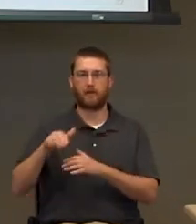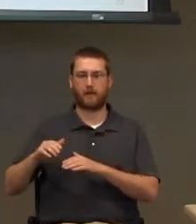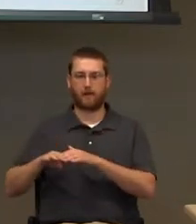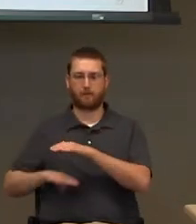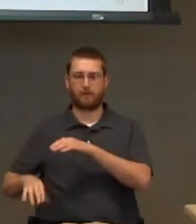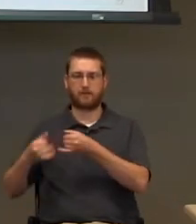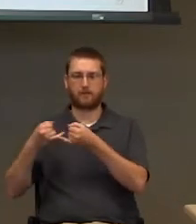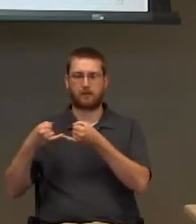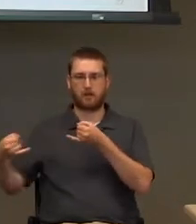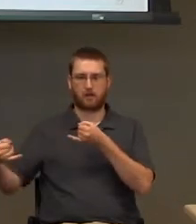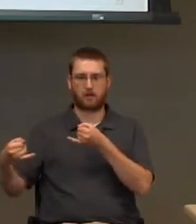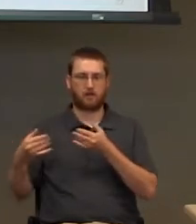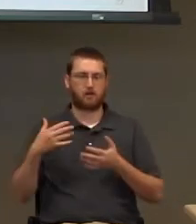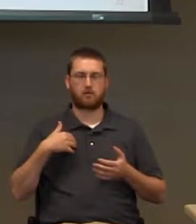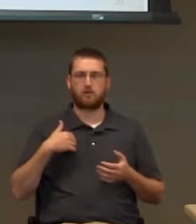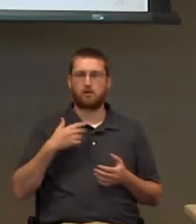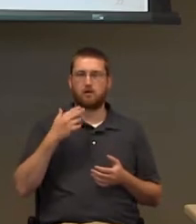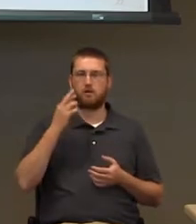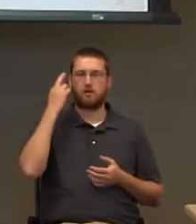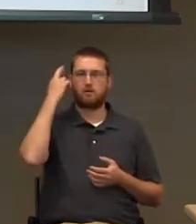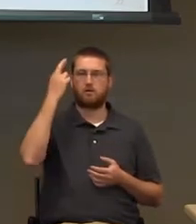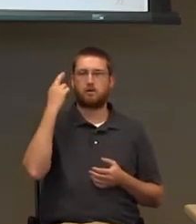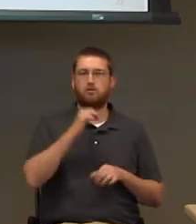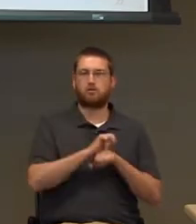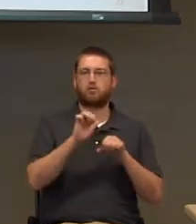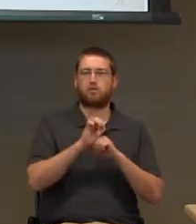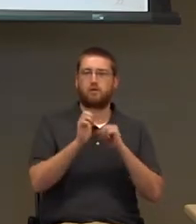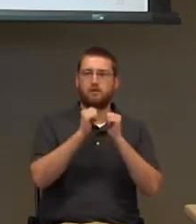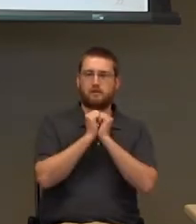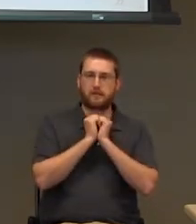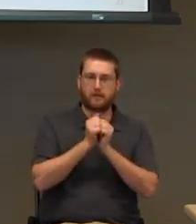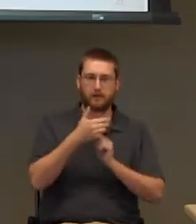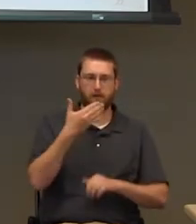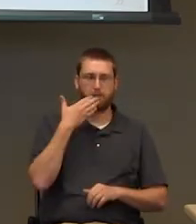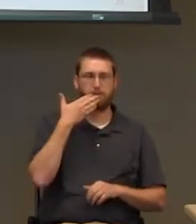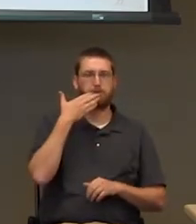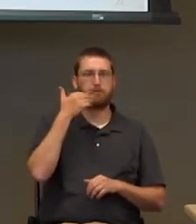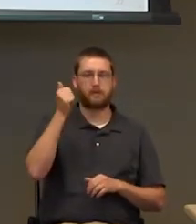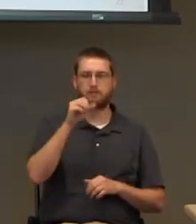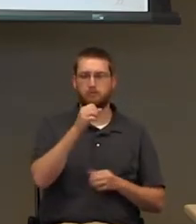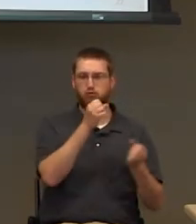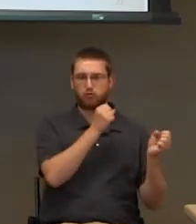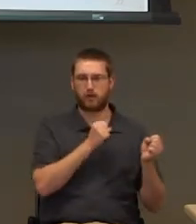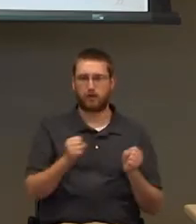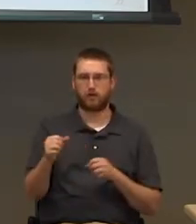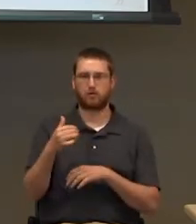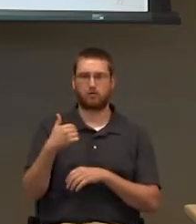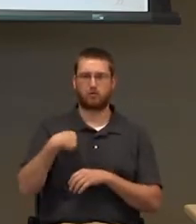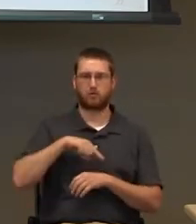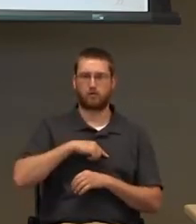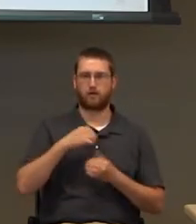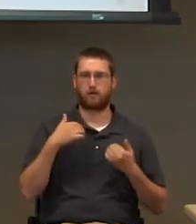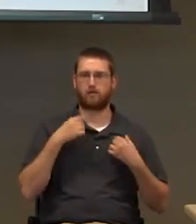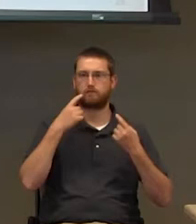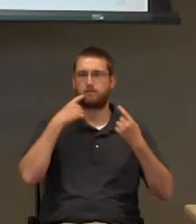level, the reality is working together is going to be the best strategy that we have to have